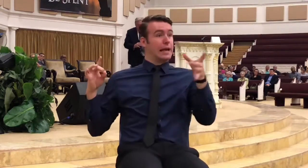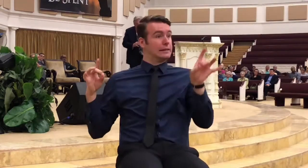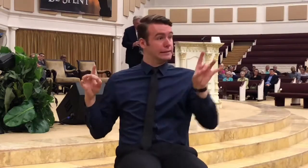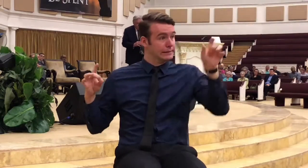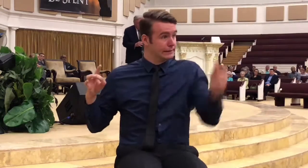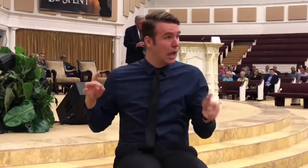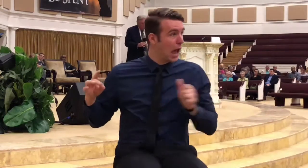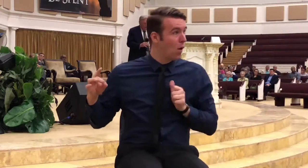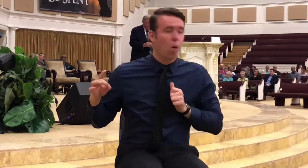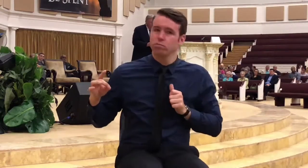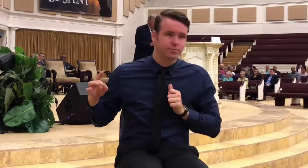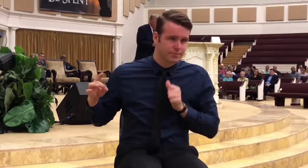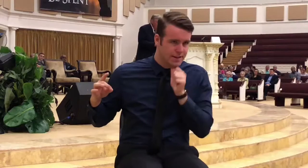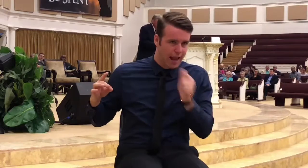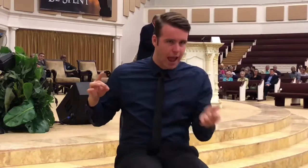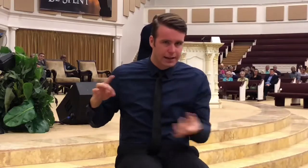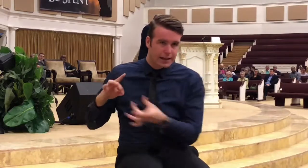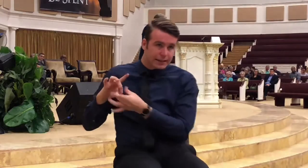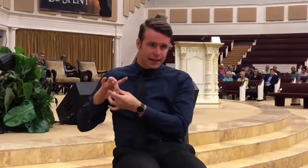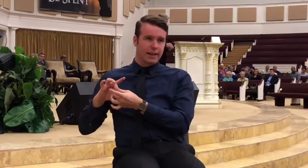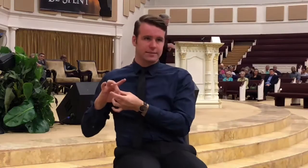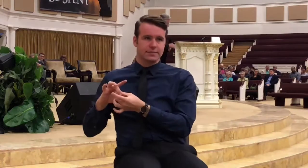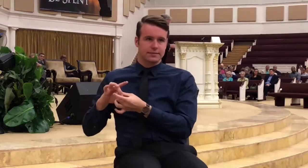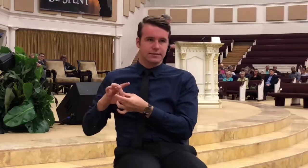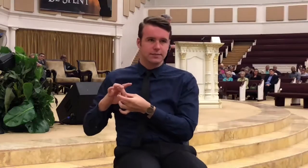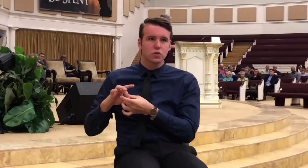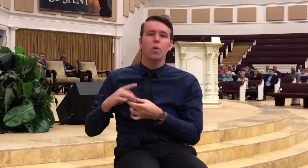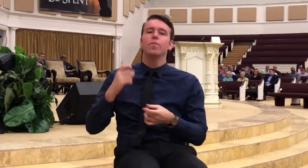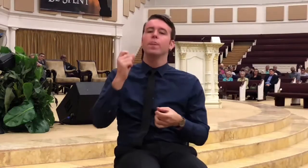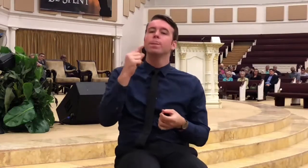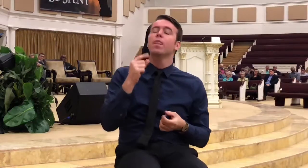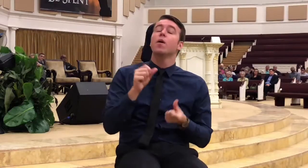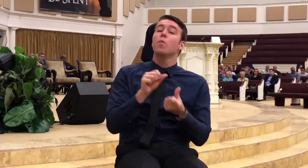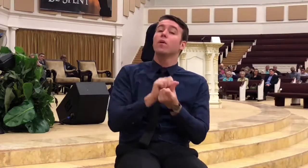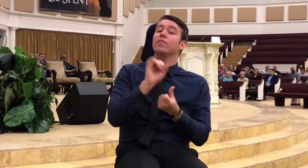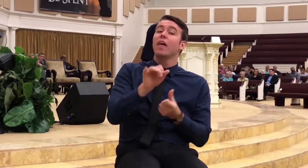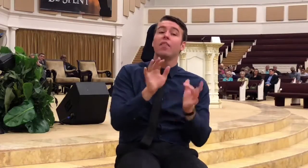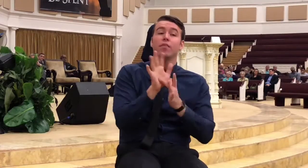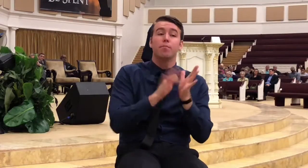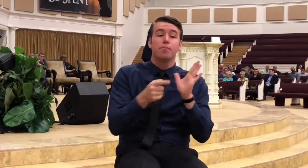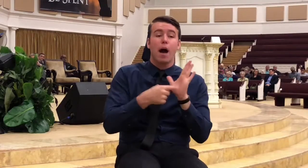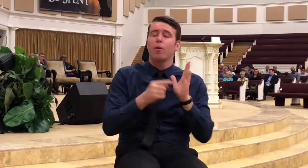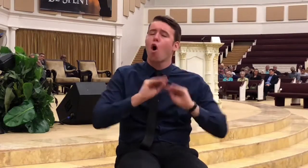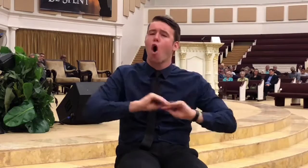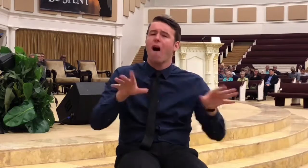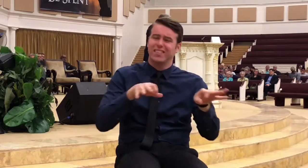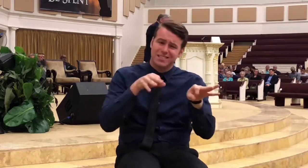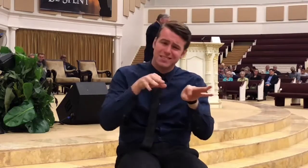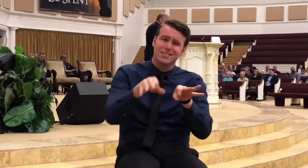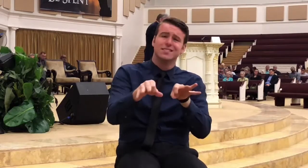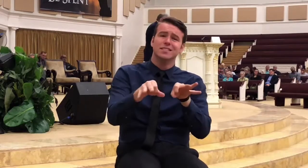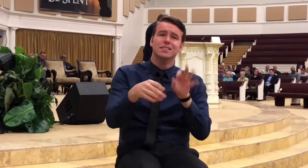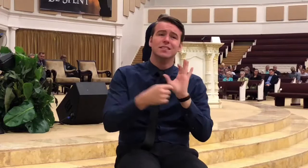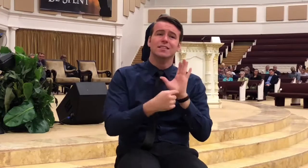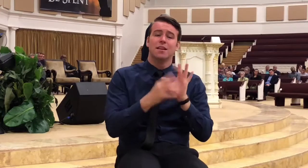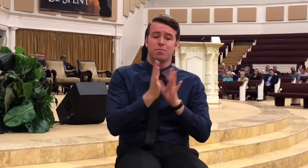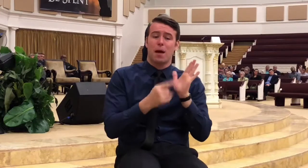say amen? Amen. And then on top of all of that, the Bible makes it clear